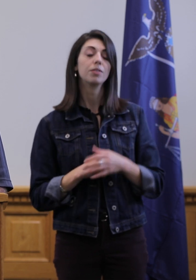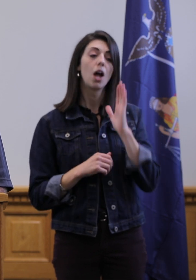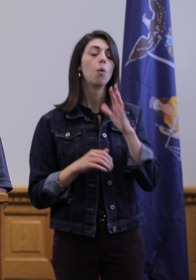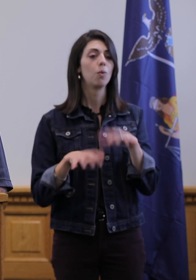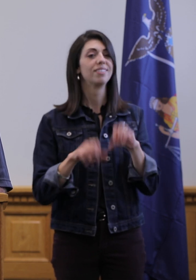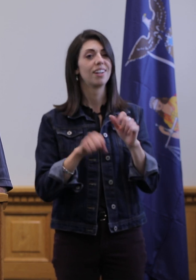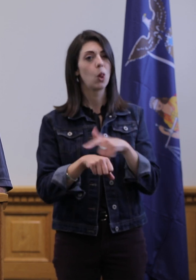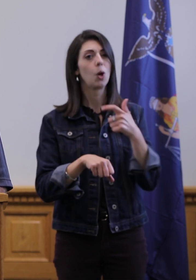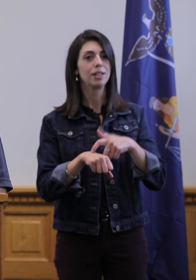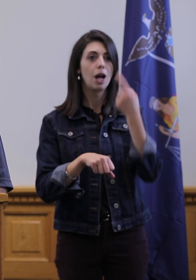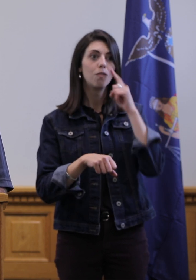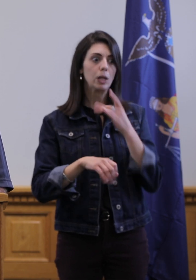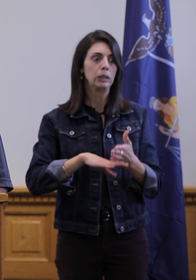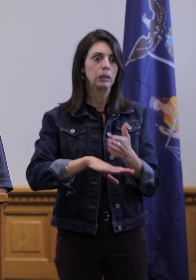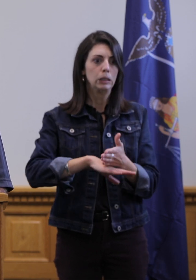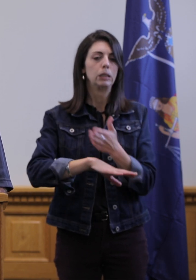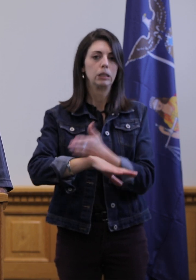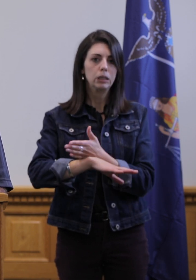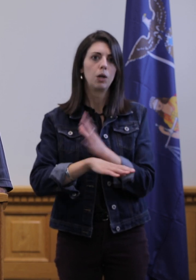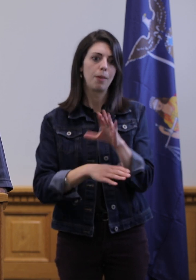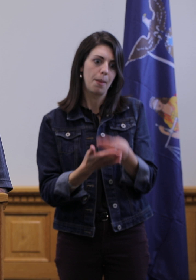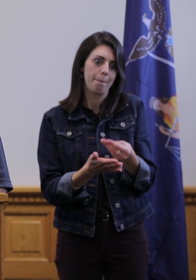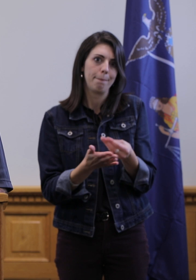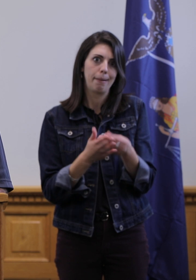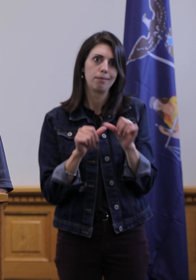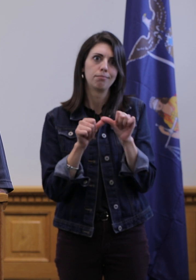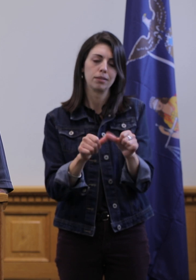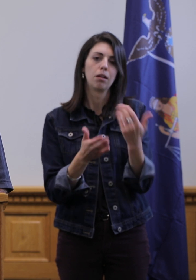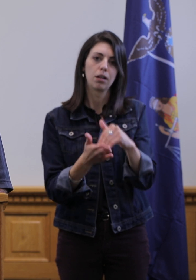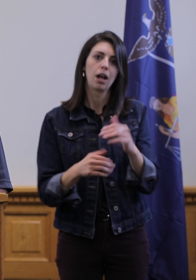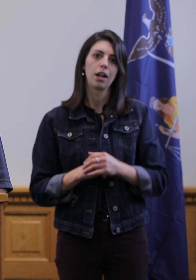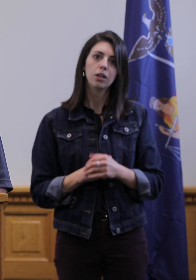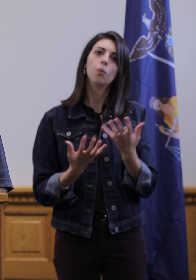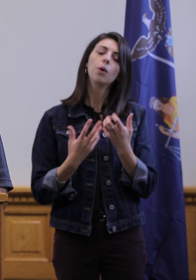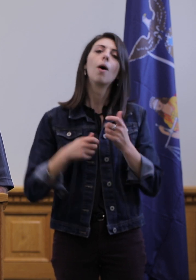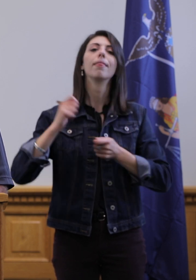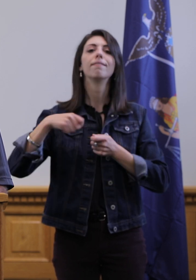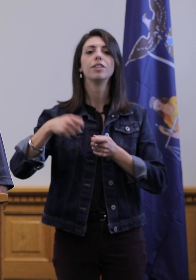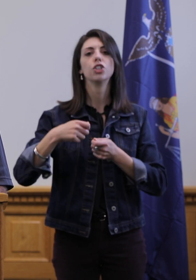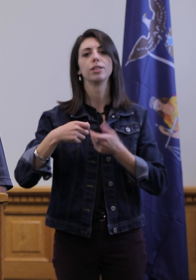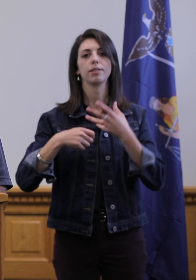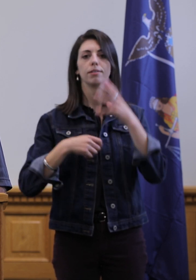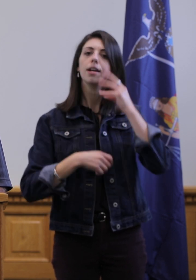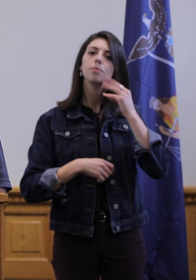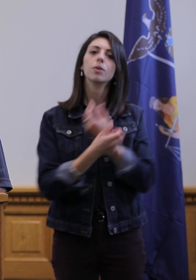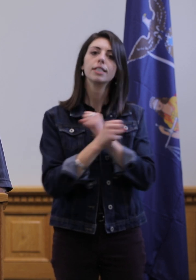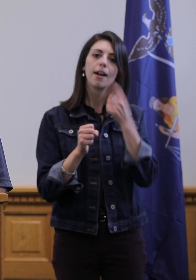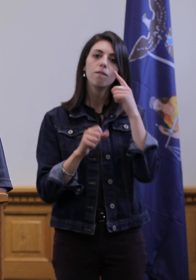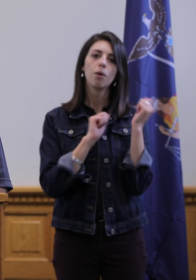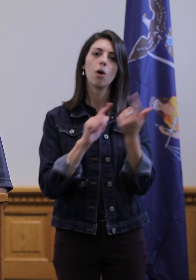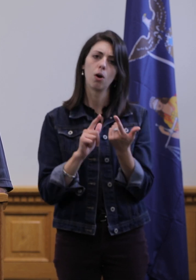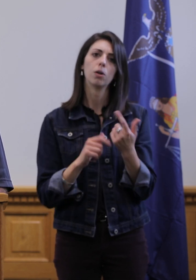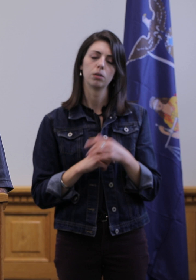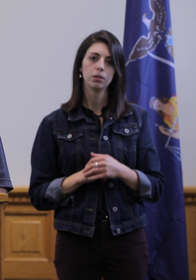to do everything we can to support our local businesses and to keep the fishing experience safe for everyone. And now I will ask Diane to bring